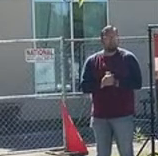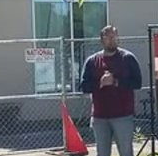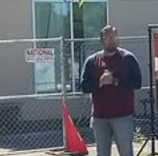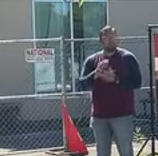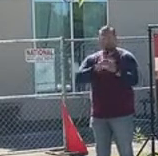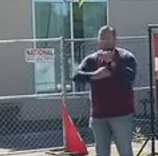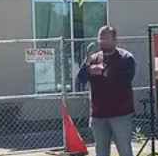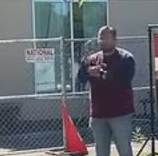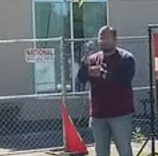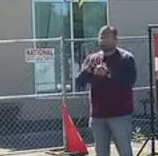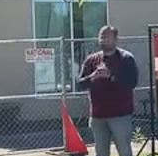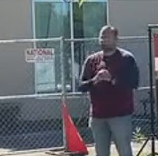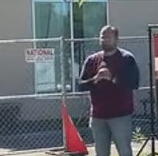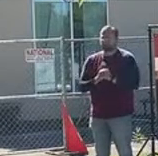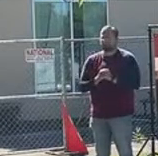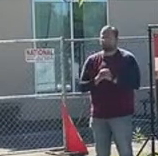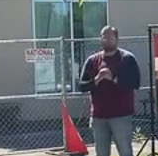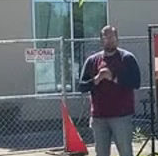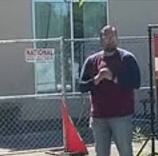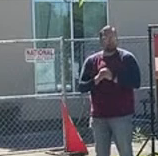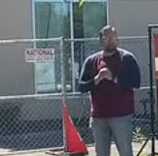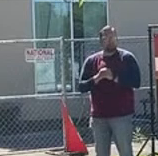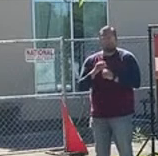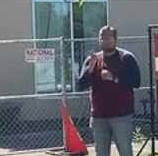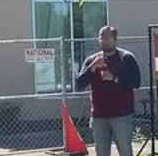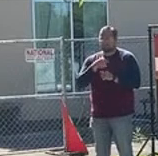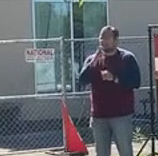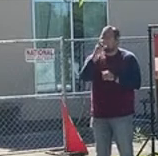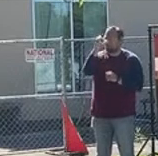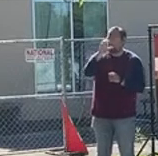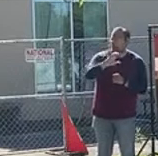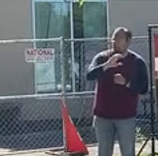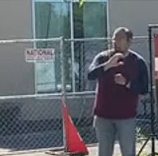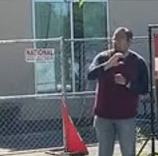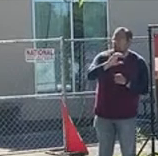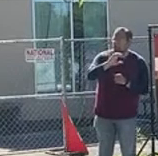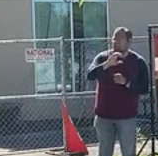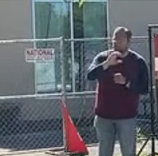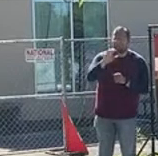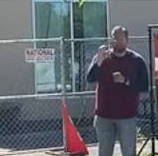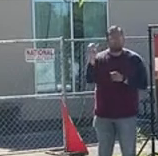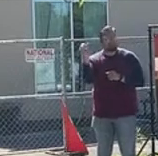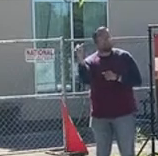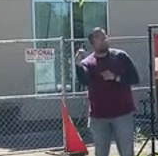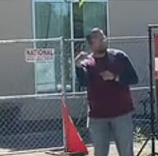Good morning. Do I need to lower this?